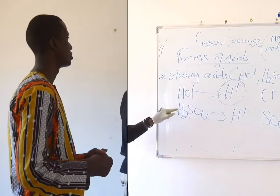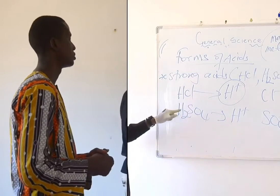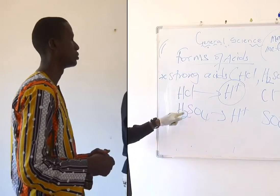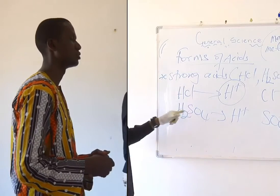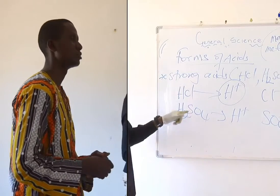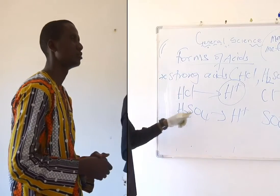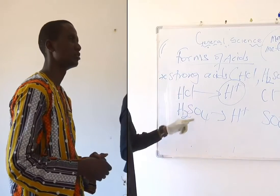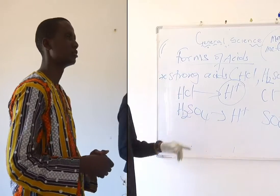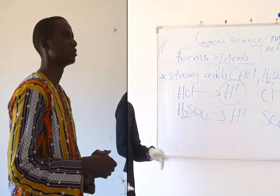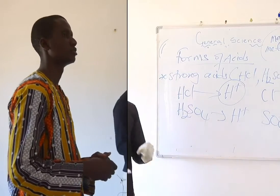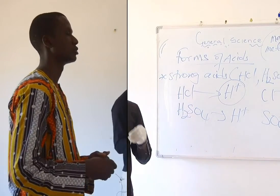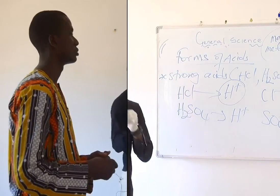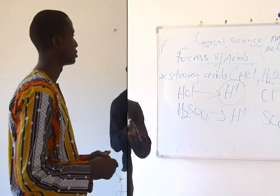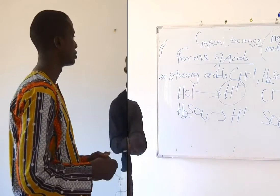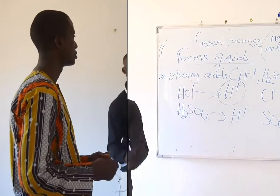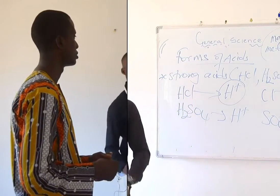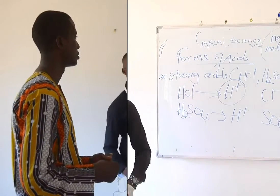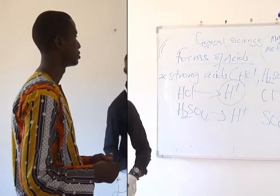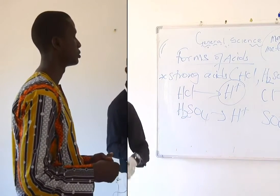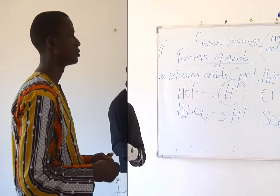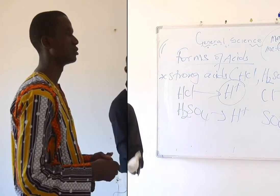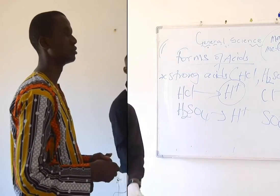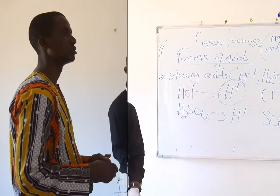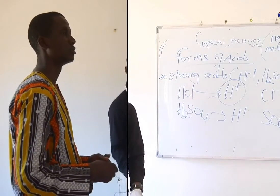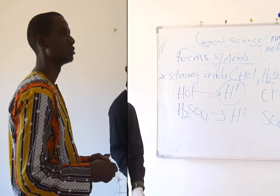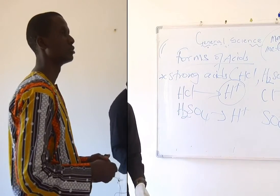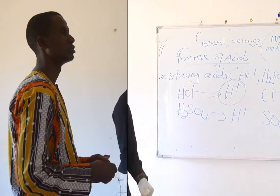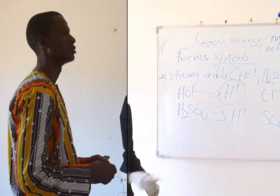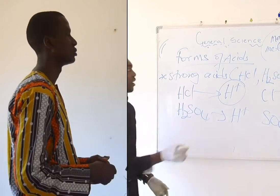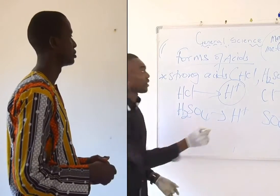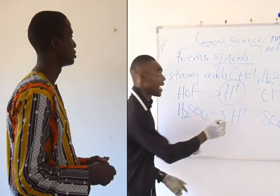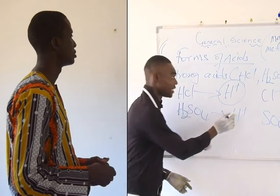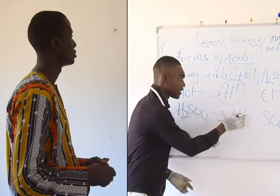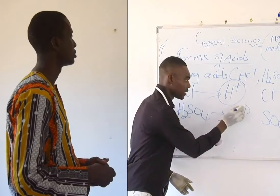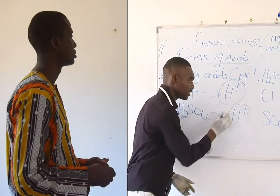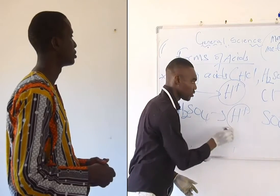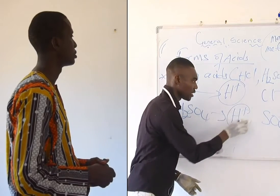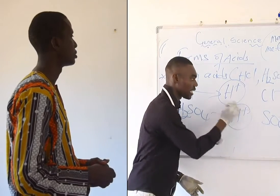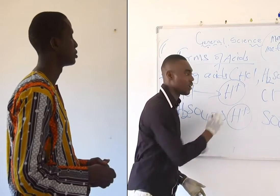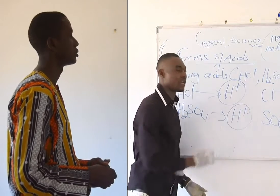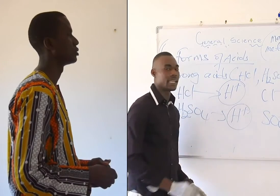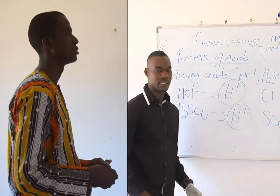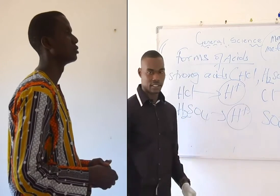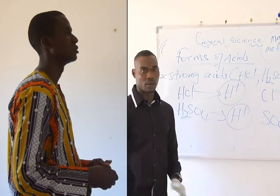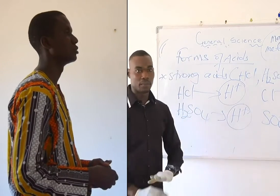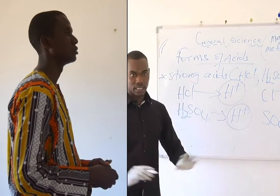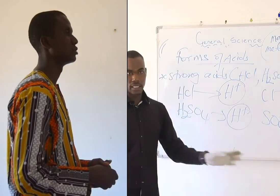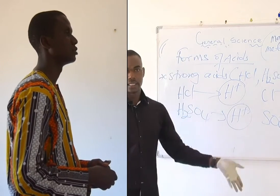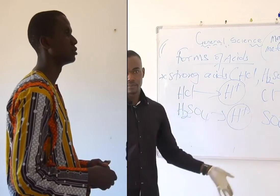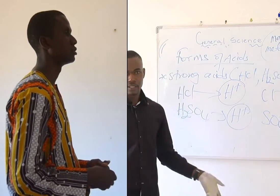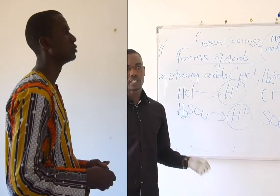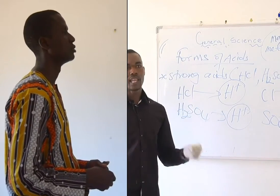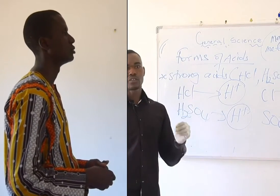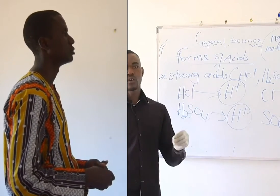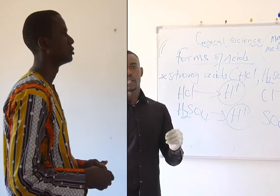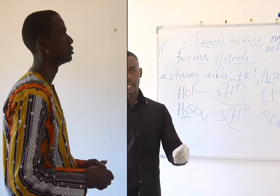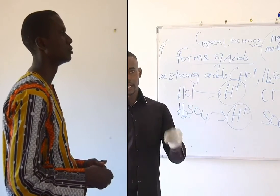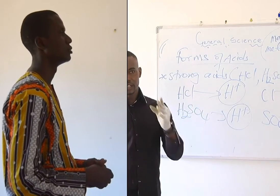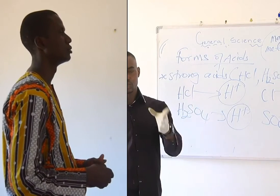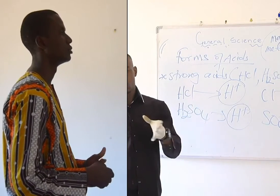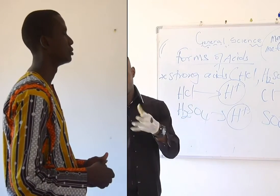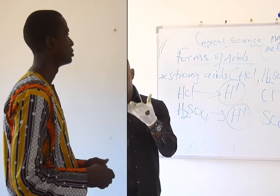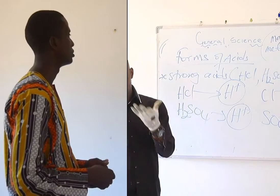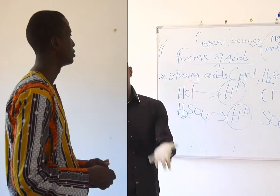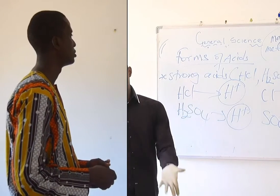when the sulfuric acid is dissolved in water. So it is ionized. It is already ionized completely. This is why it's called